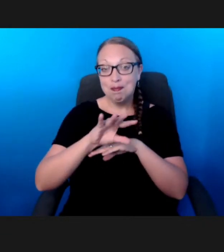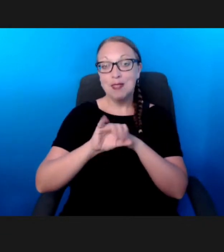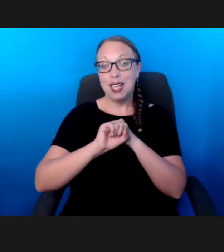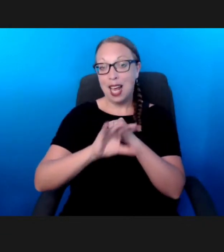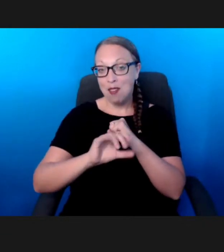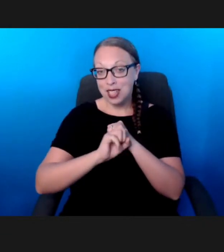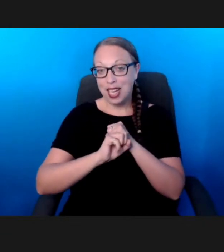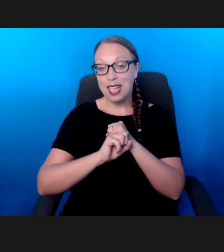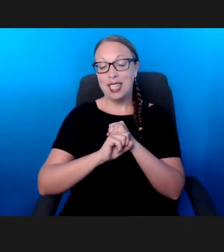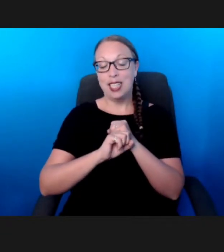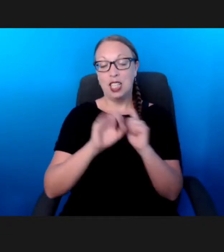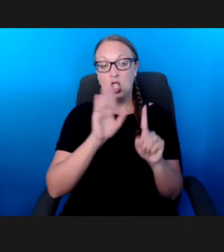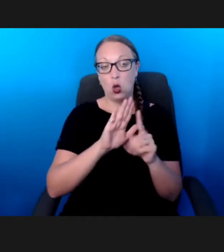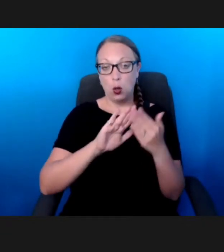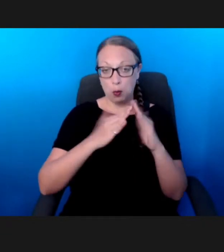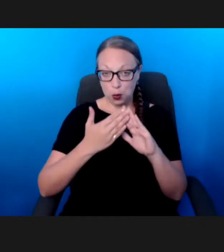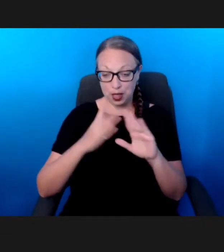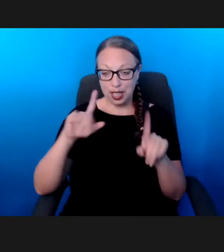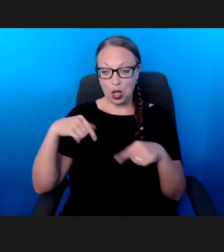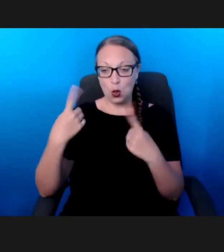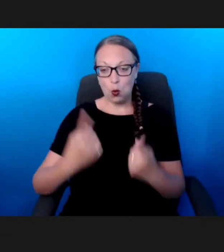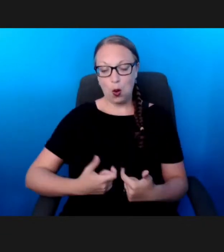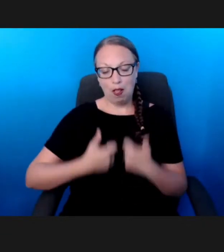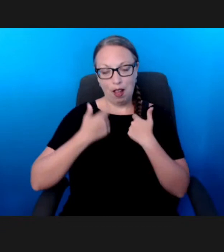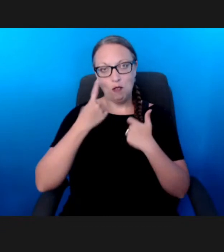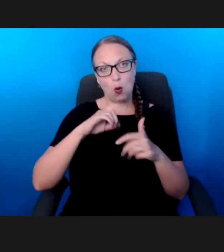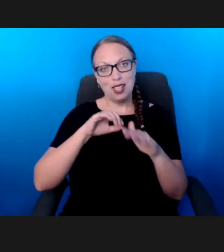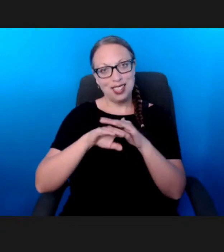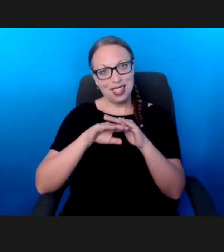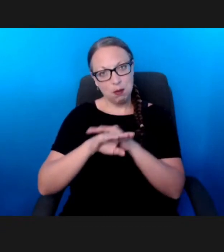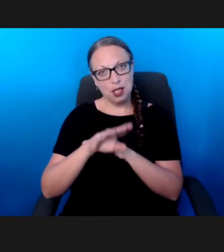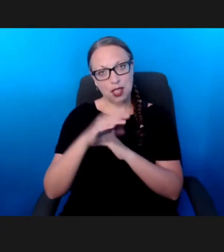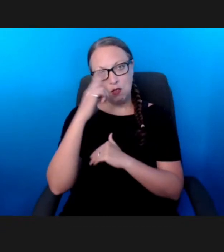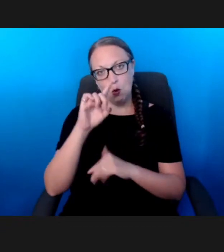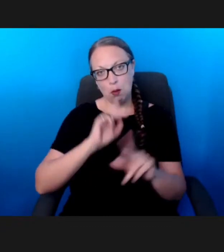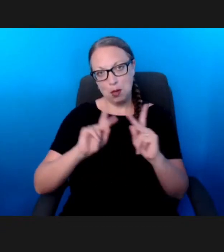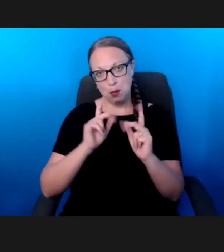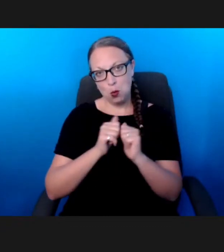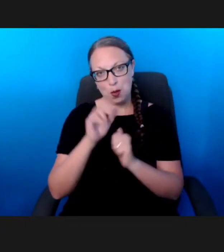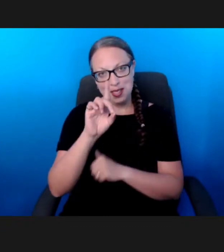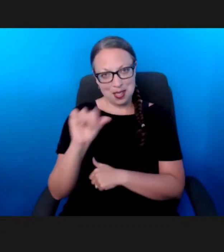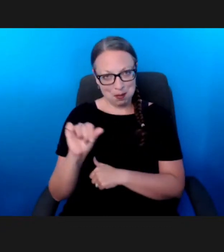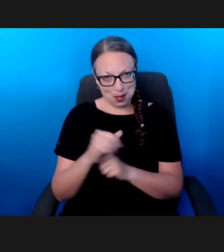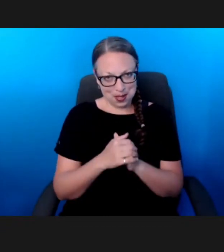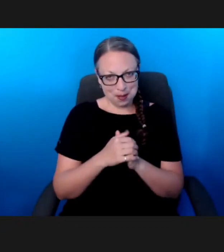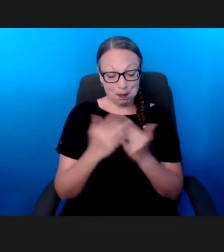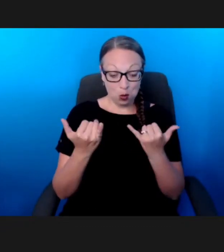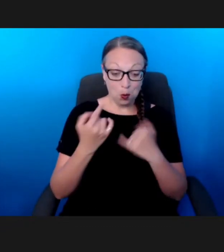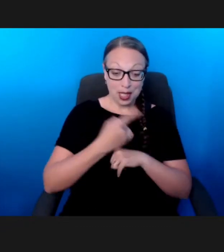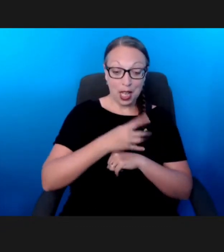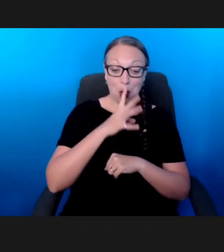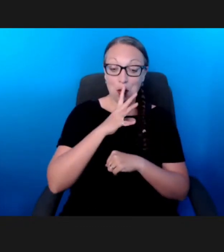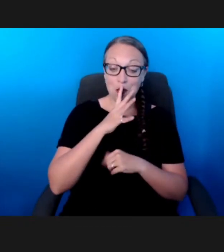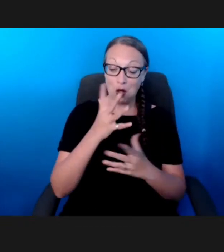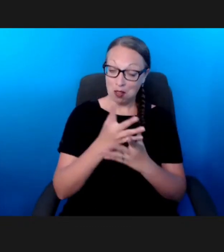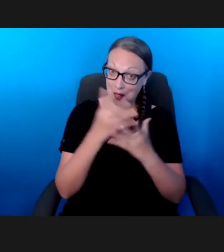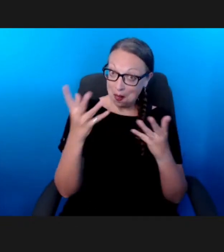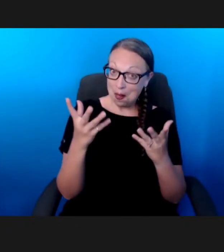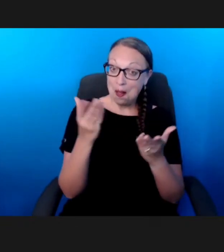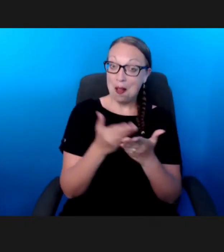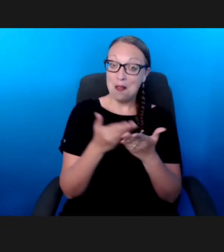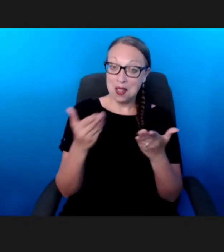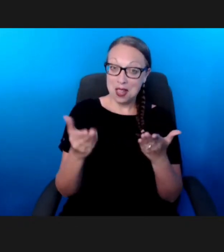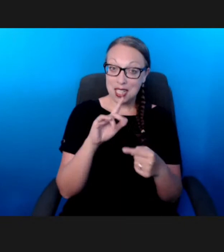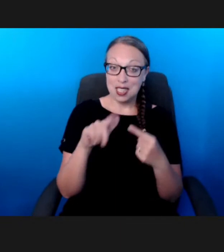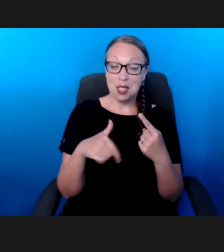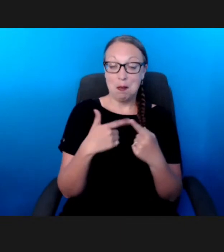for accessibility for people with disabilities. So today we have covered a lot of ground, both